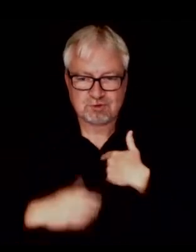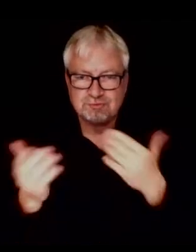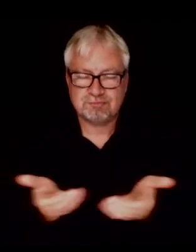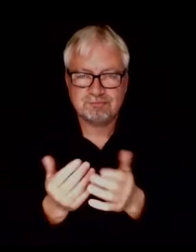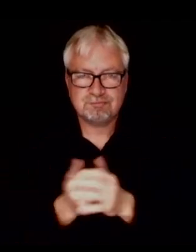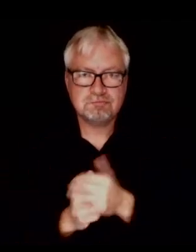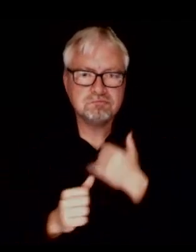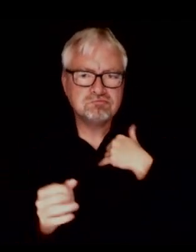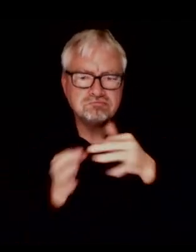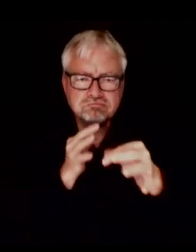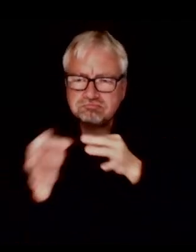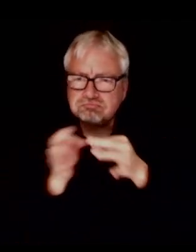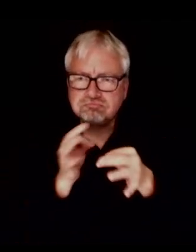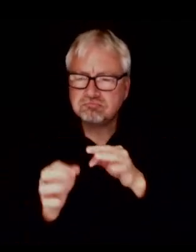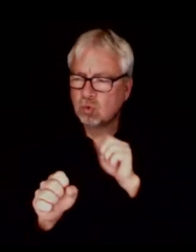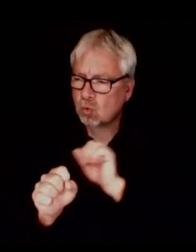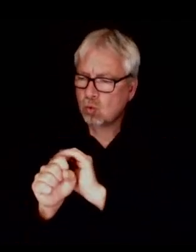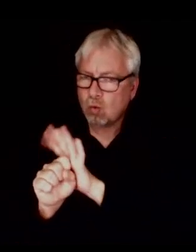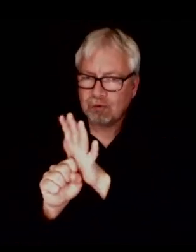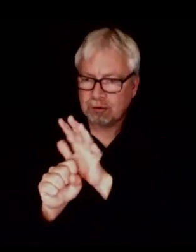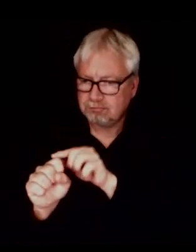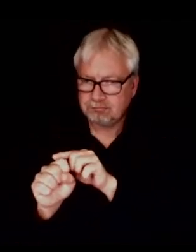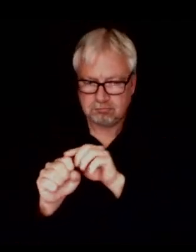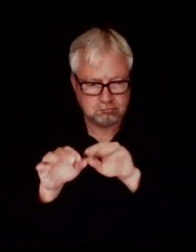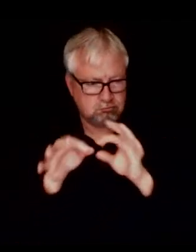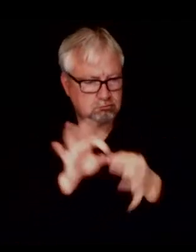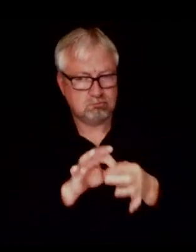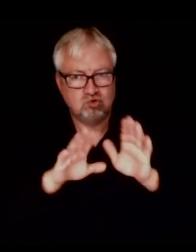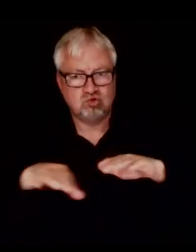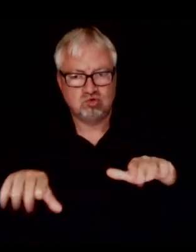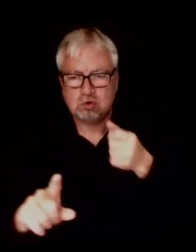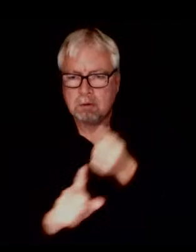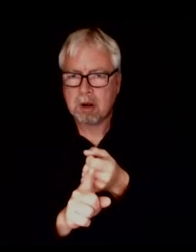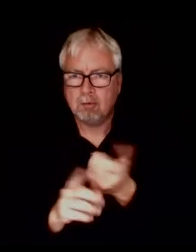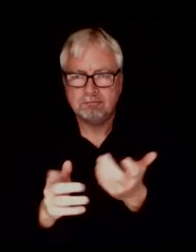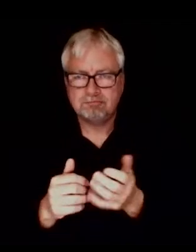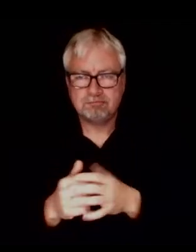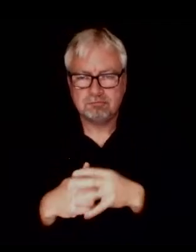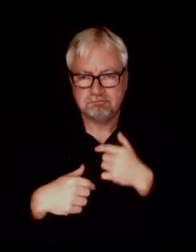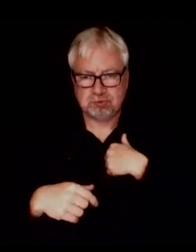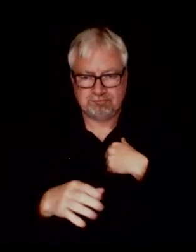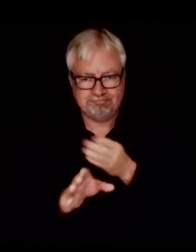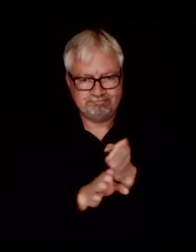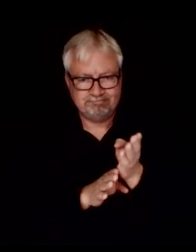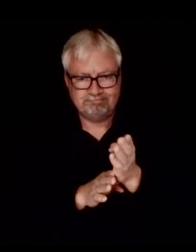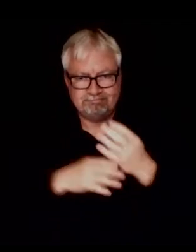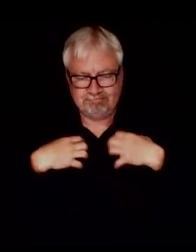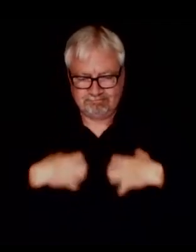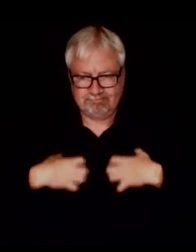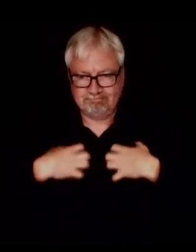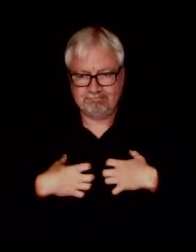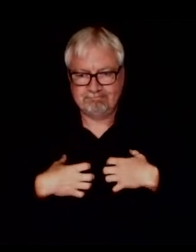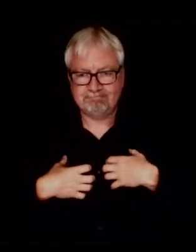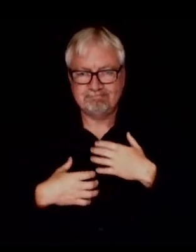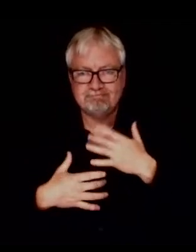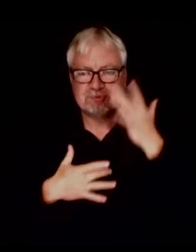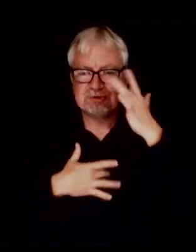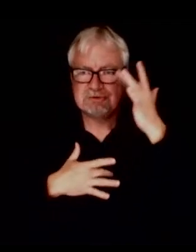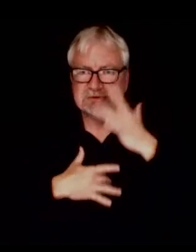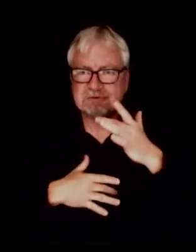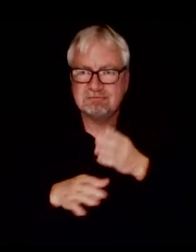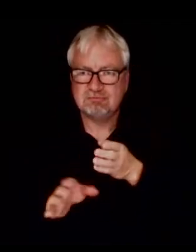As mentioned, I am a pediatric pulmonologist at Children's Minnesota. In that role, I consult on children in all units